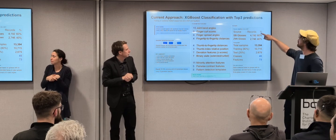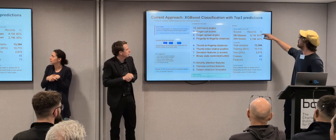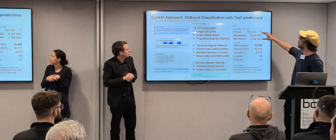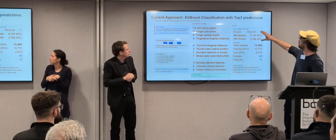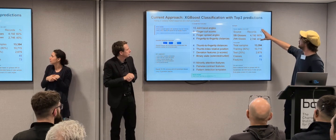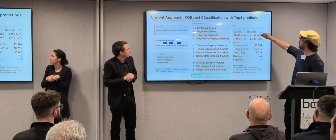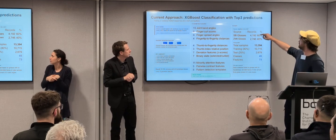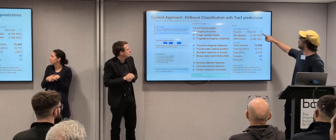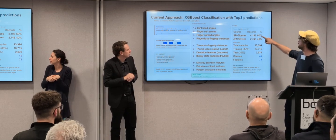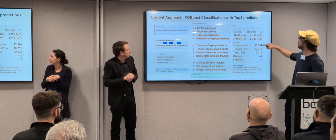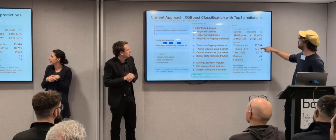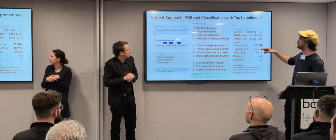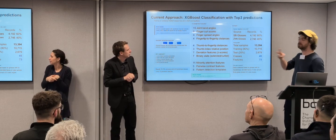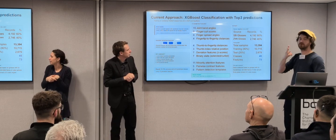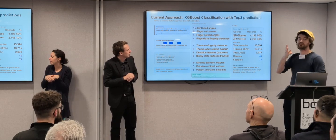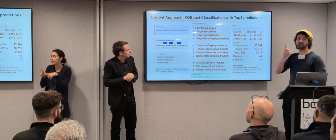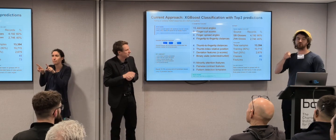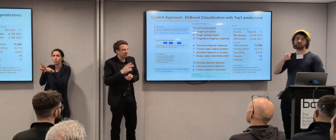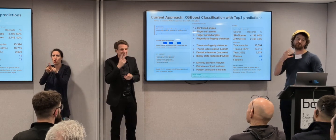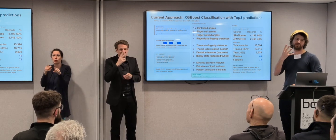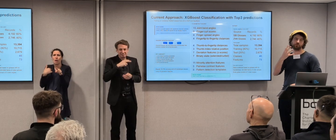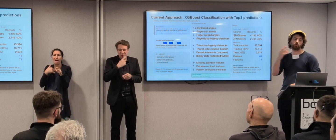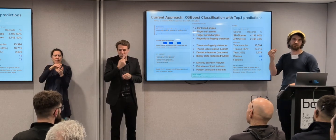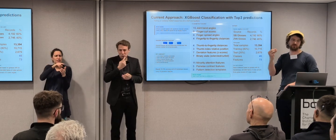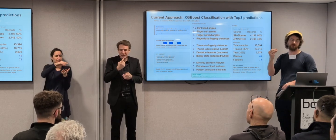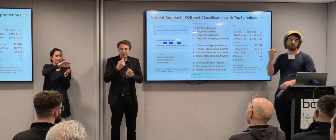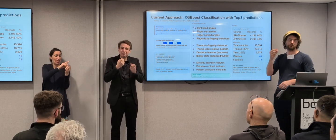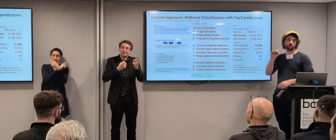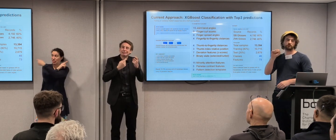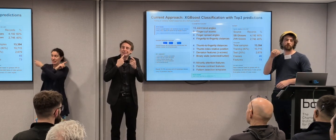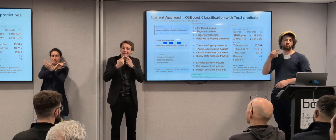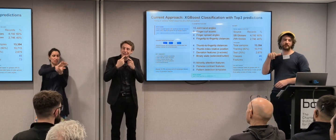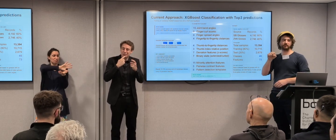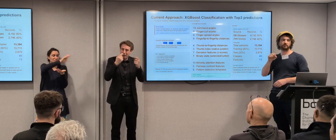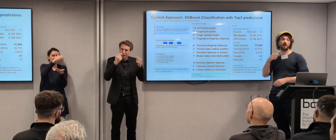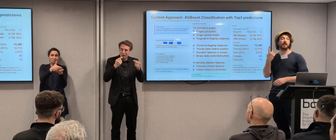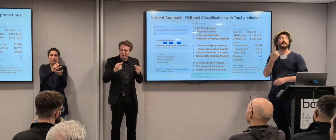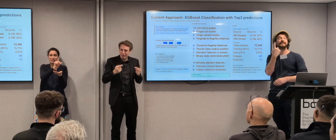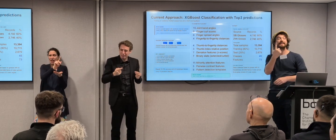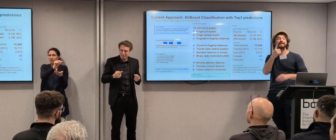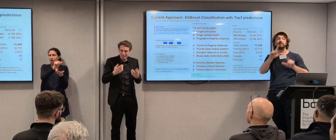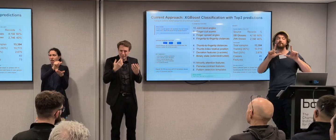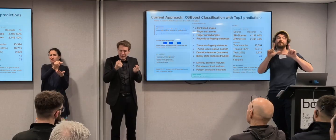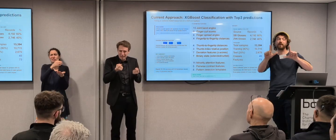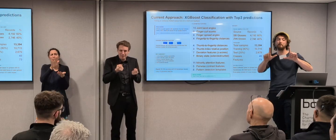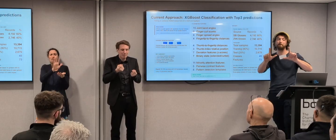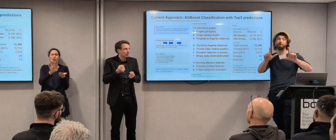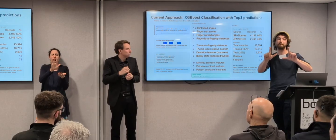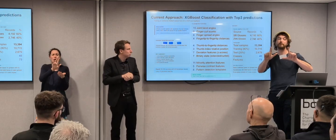And we also have these data sets with about